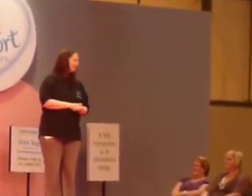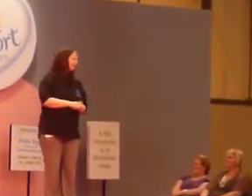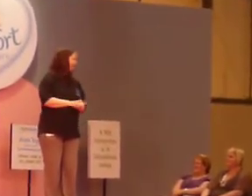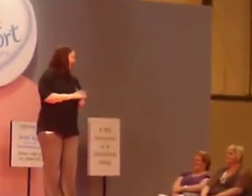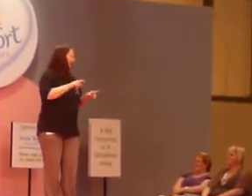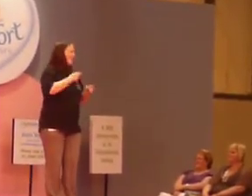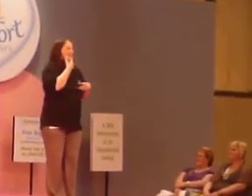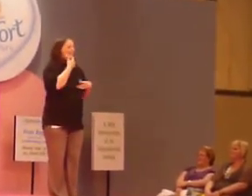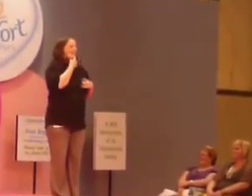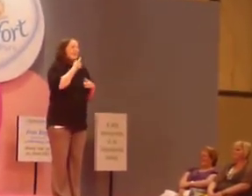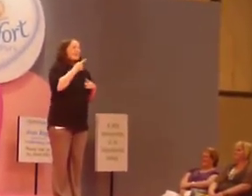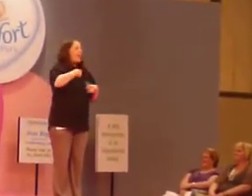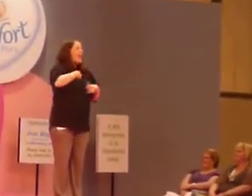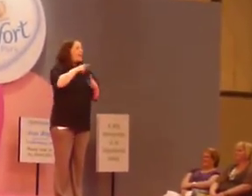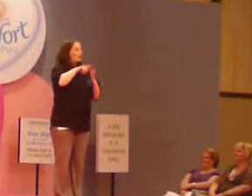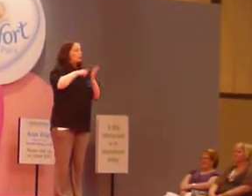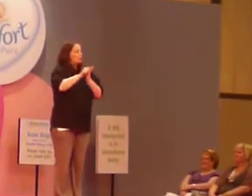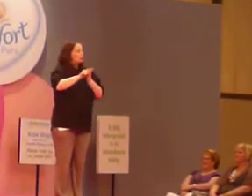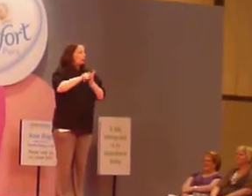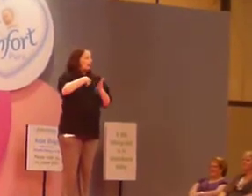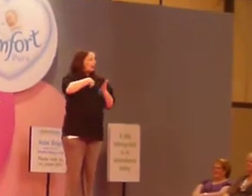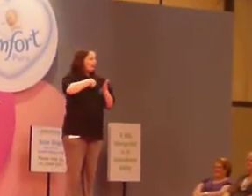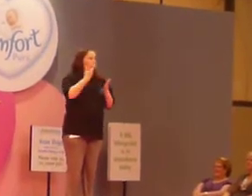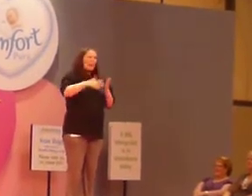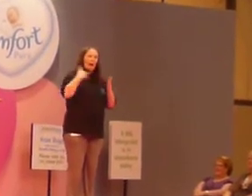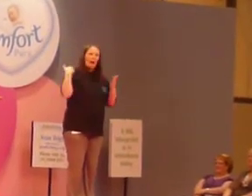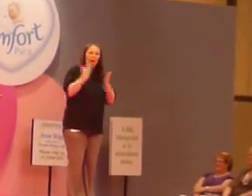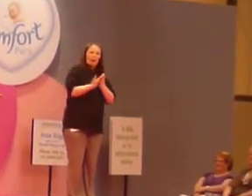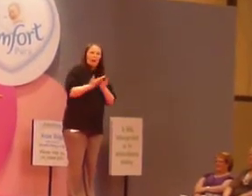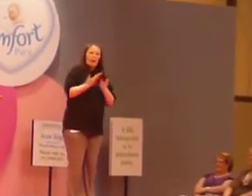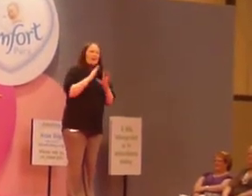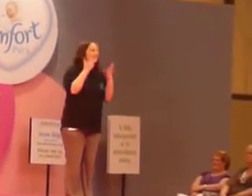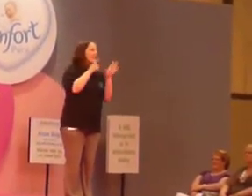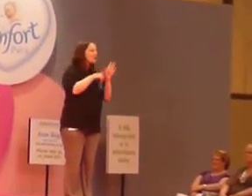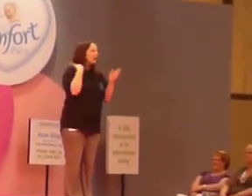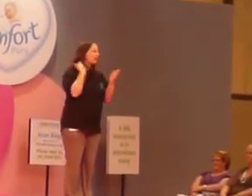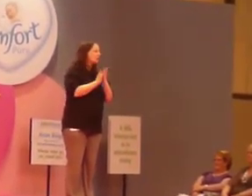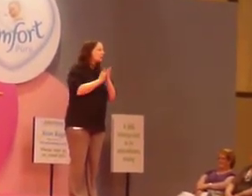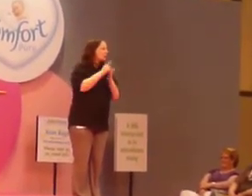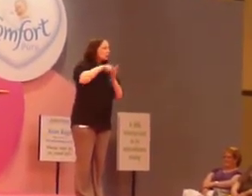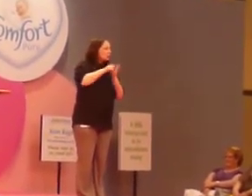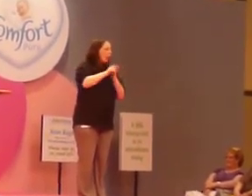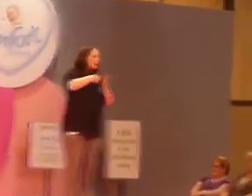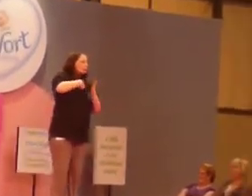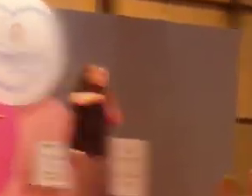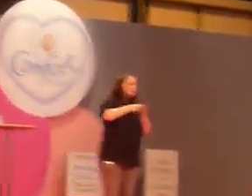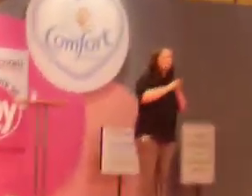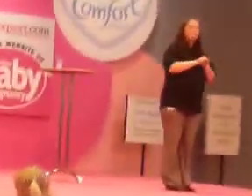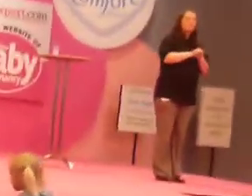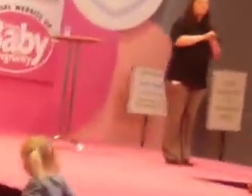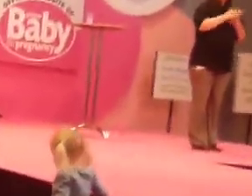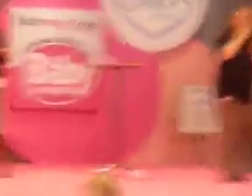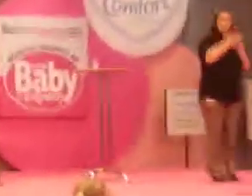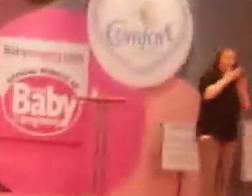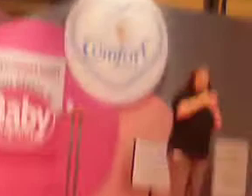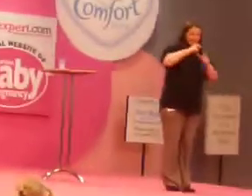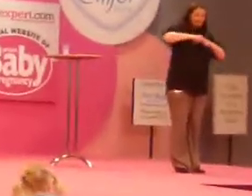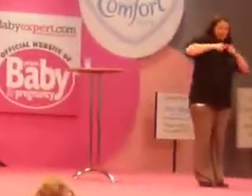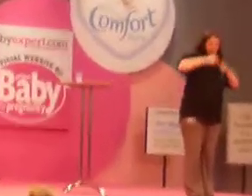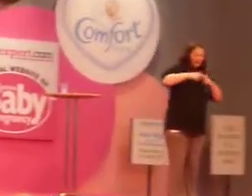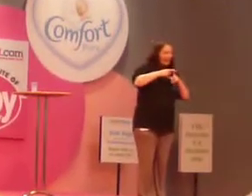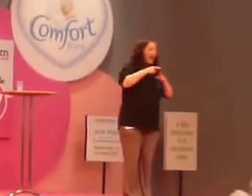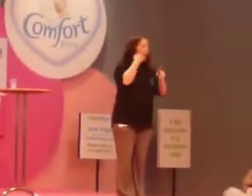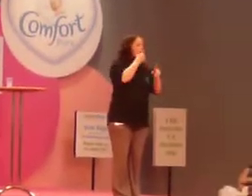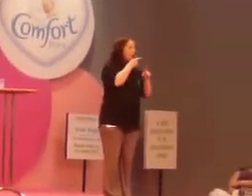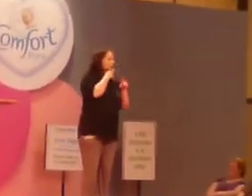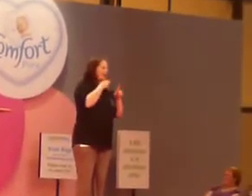got to say? I'm a journalist. Okay. I've been a journalist for about 10 years. Okay. And enduring the horrendous commute into